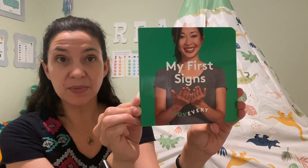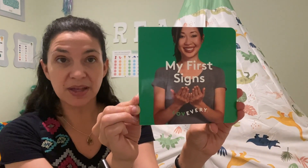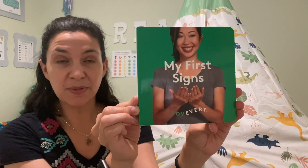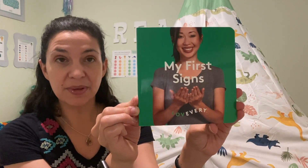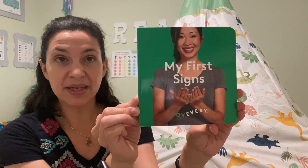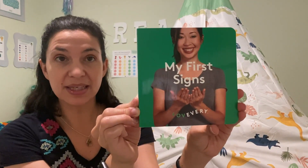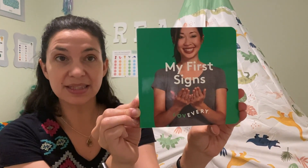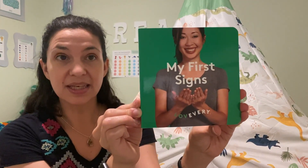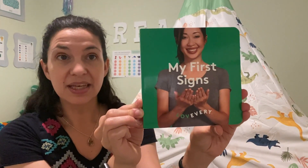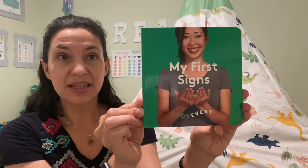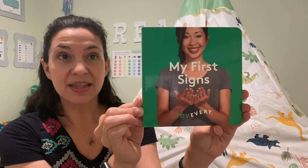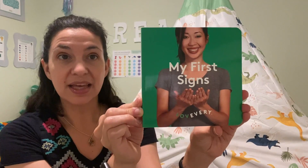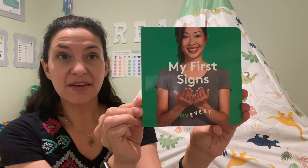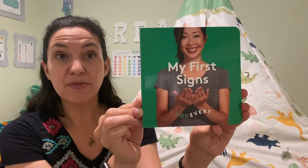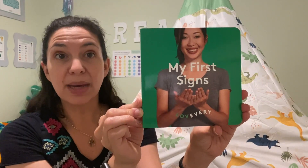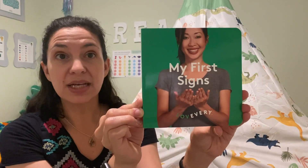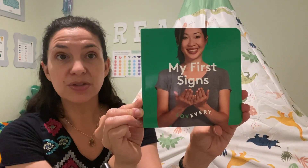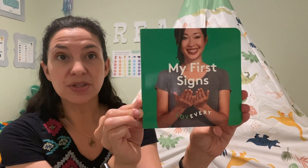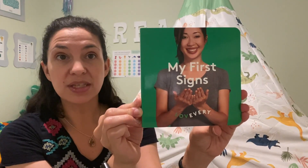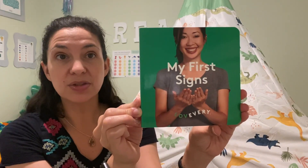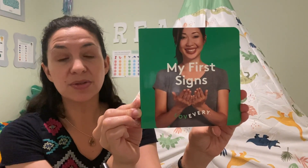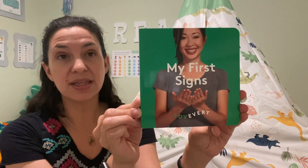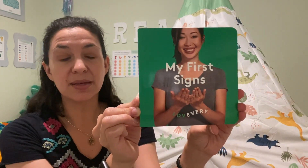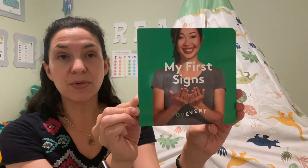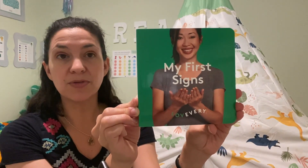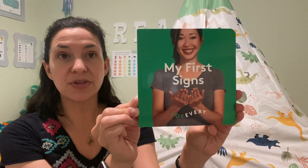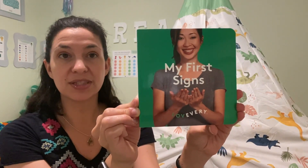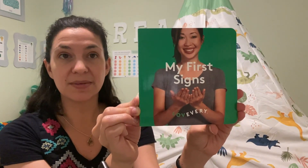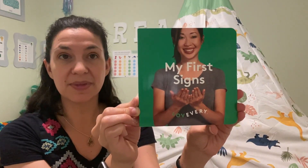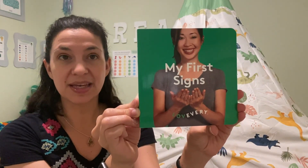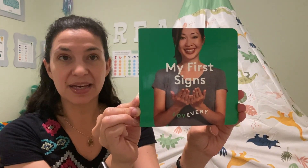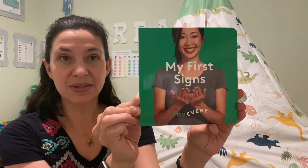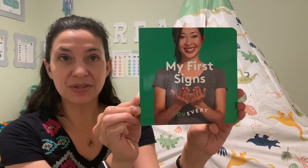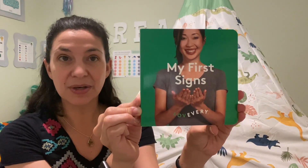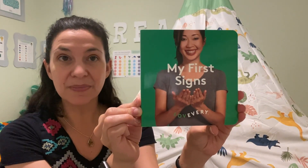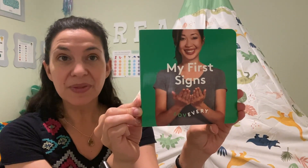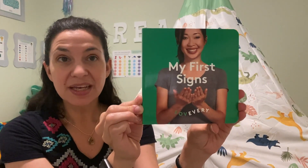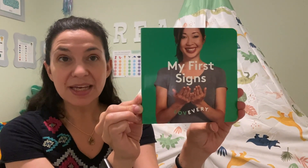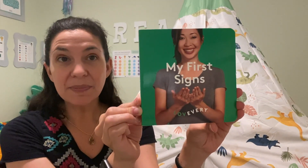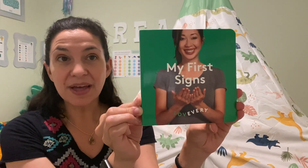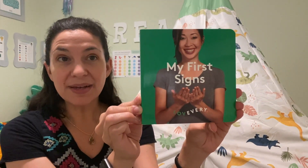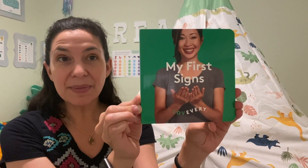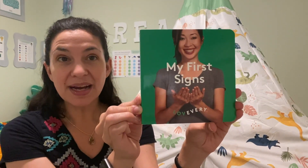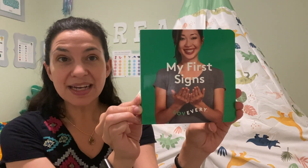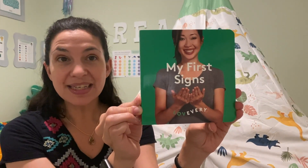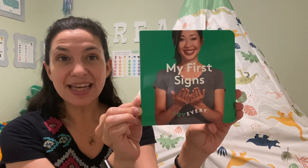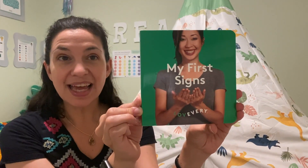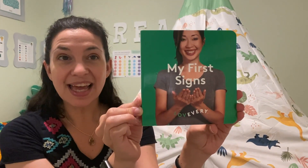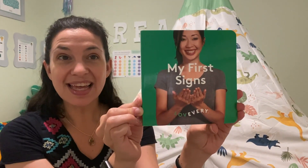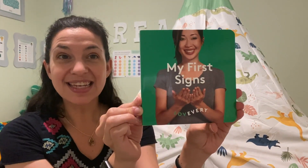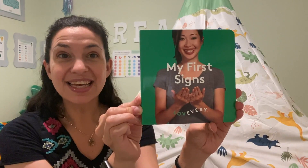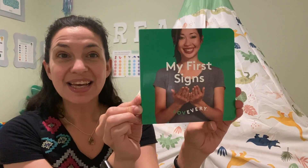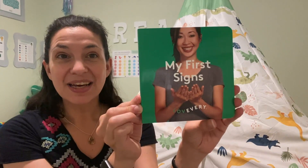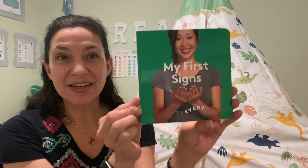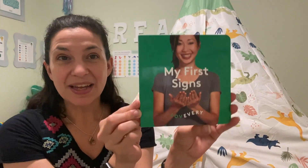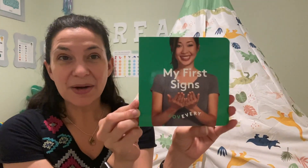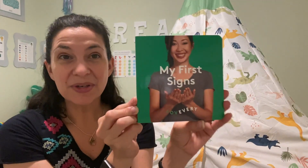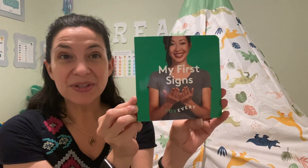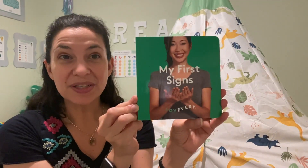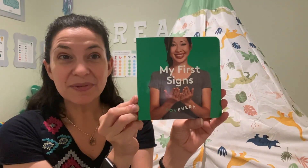with because they have mastered it, so then they move on to something else. So keep that in mind, and now we're going to read